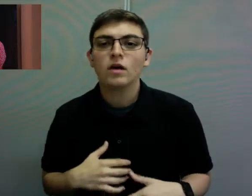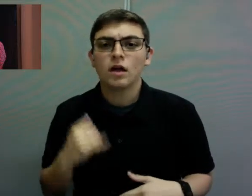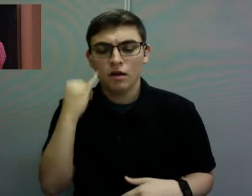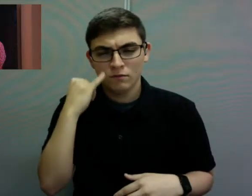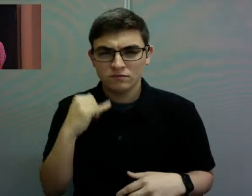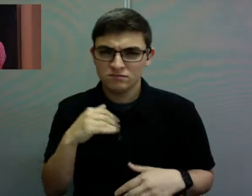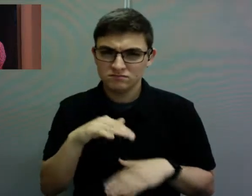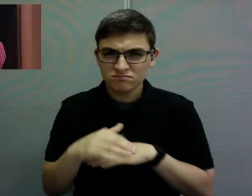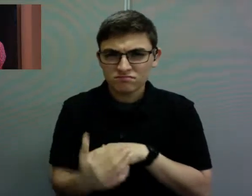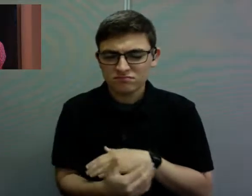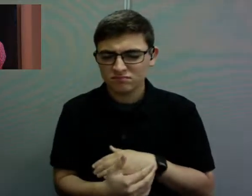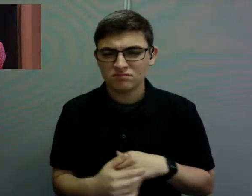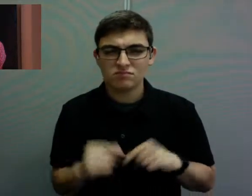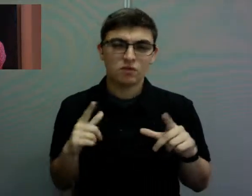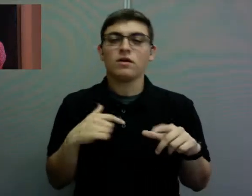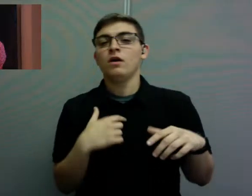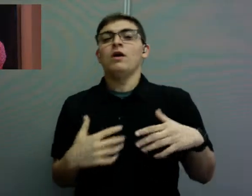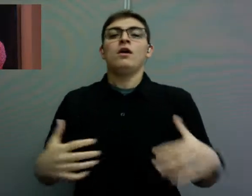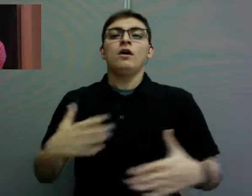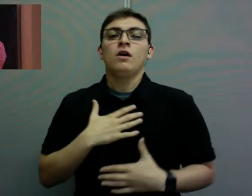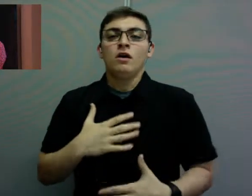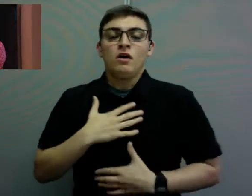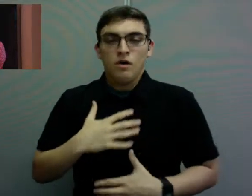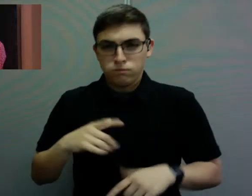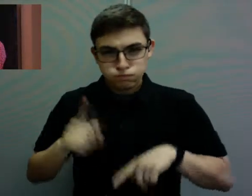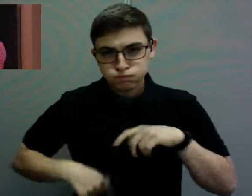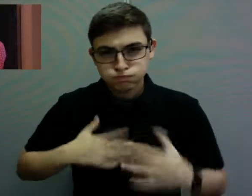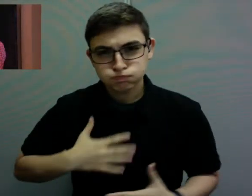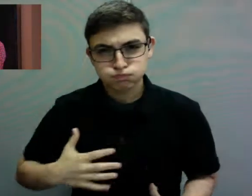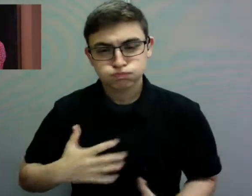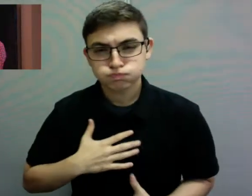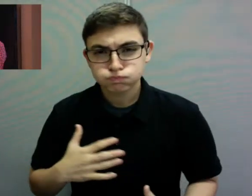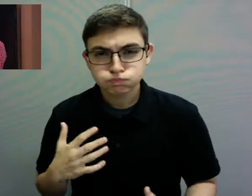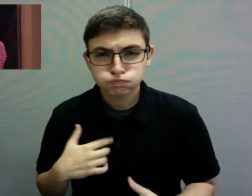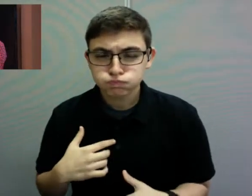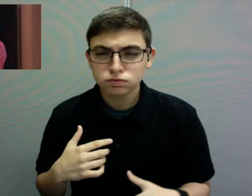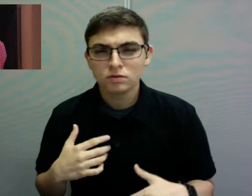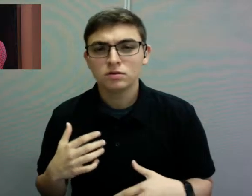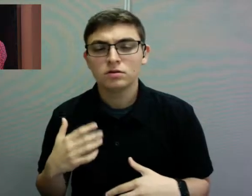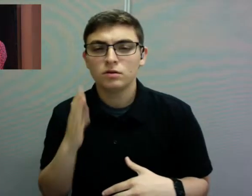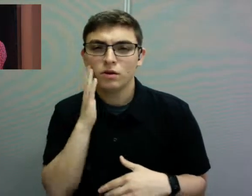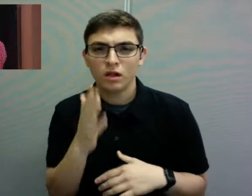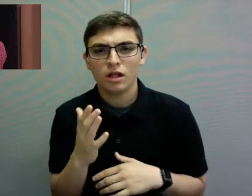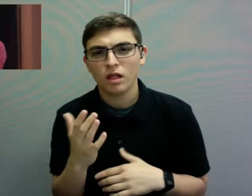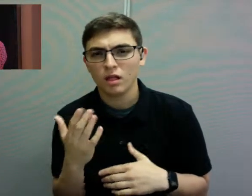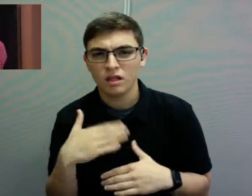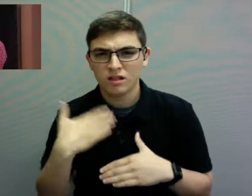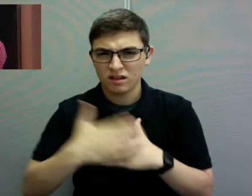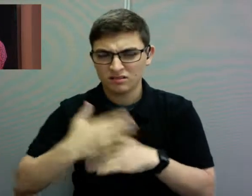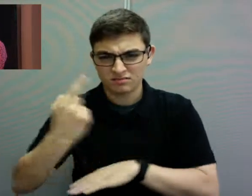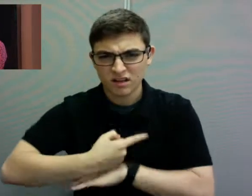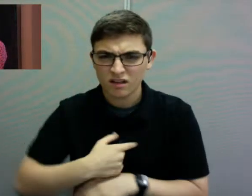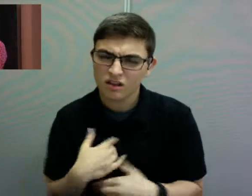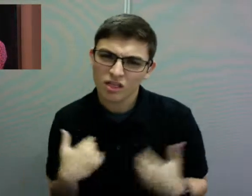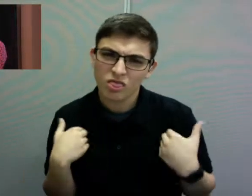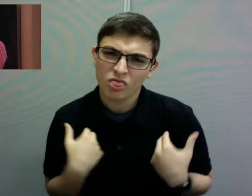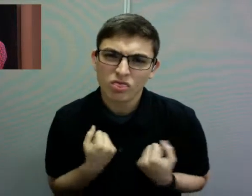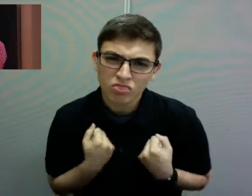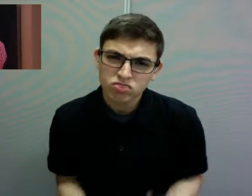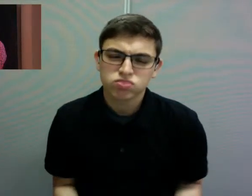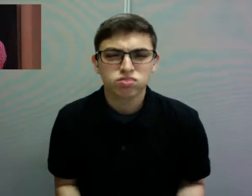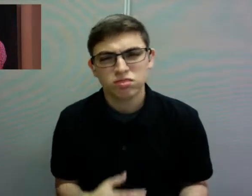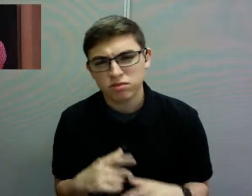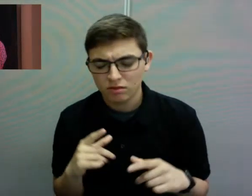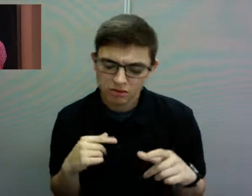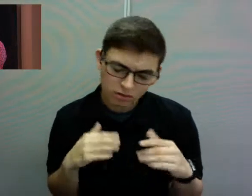grasping or gasping for air. Also, if the next day you could kind of fall asleep at an instant and you're exhausted all the